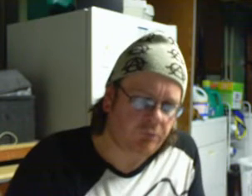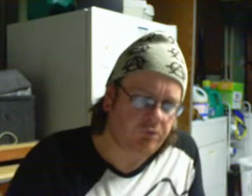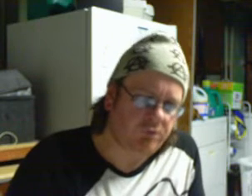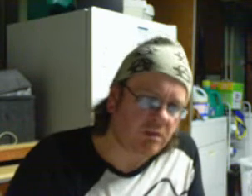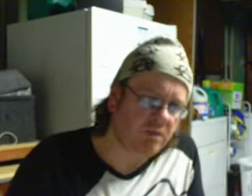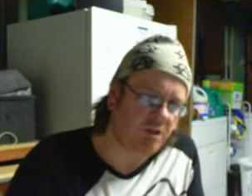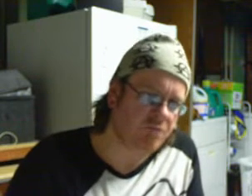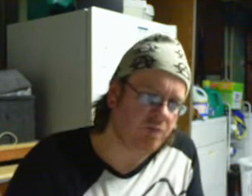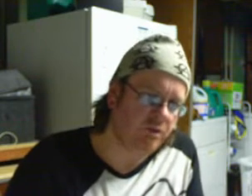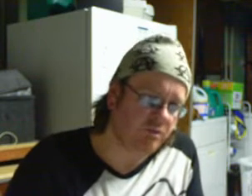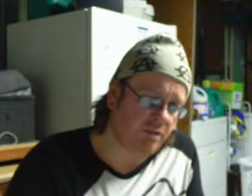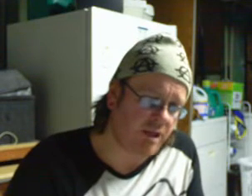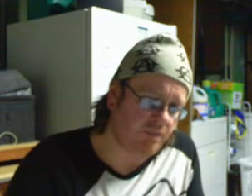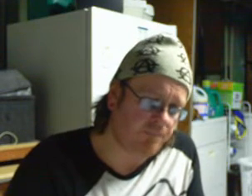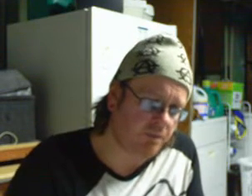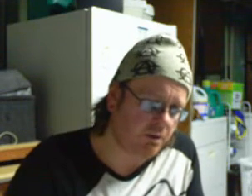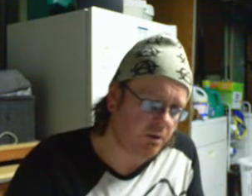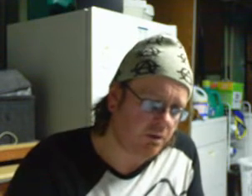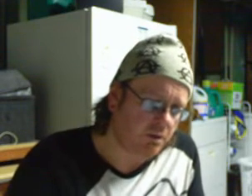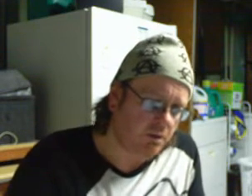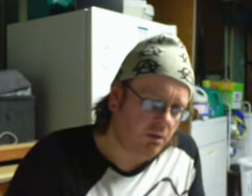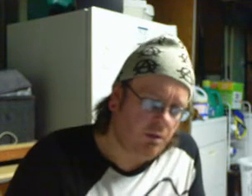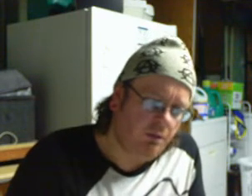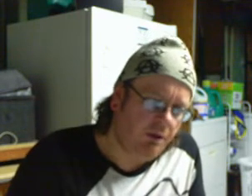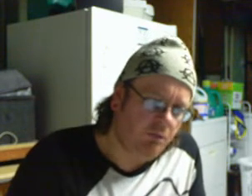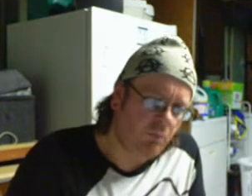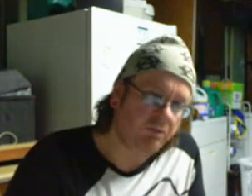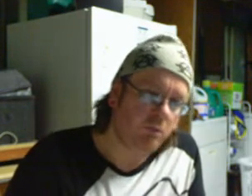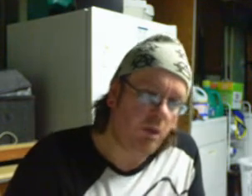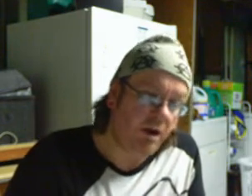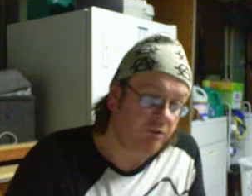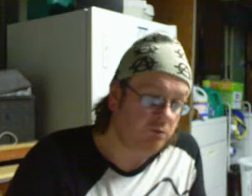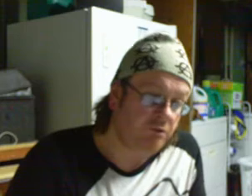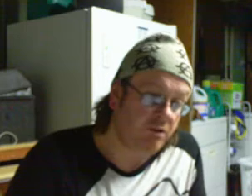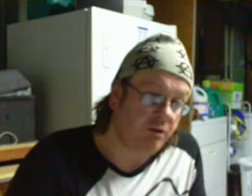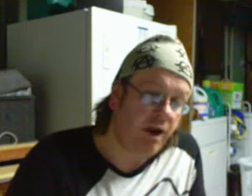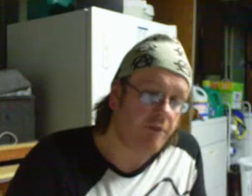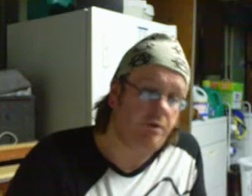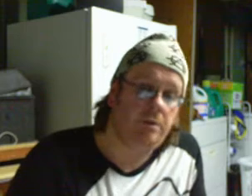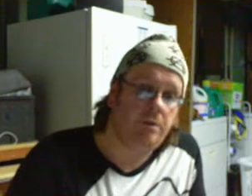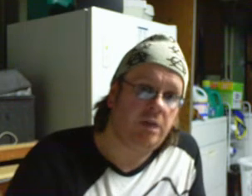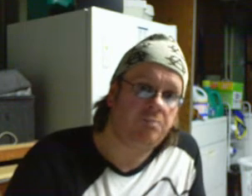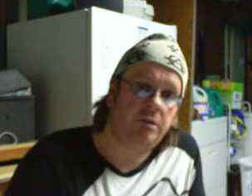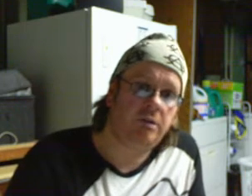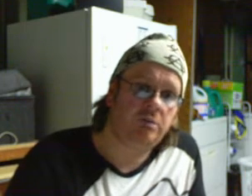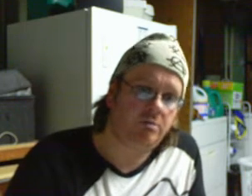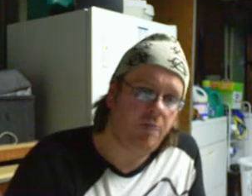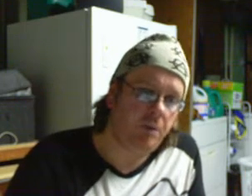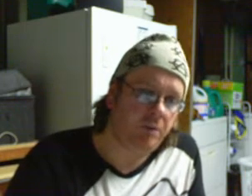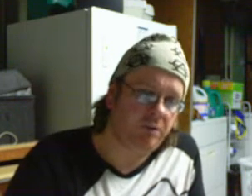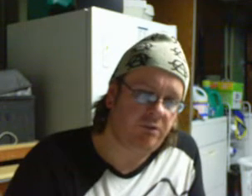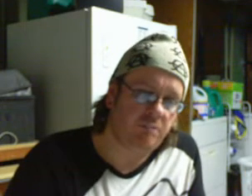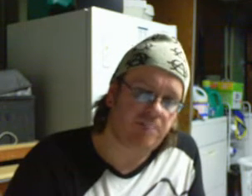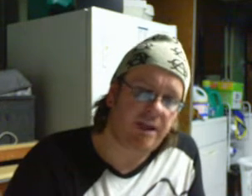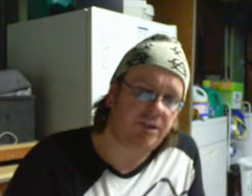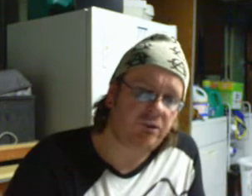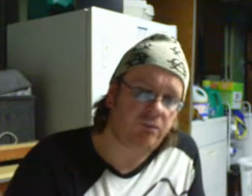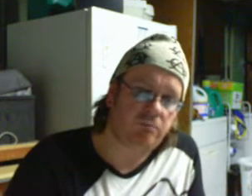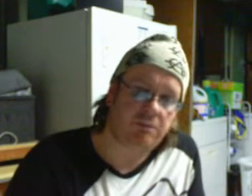a continuation of that. I mean, was he wise or was he a tyrant? He had political opponents, banished from